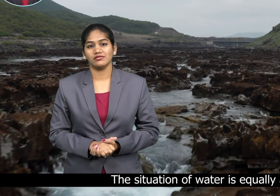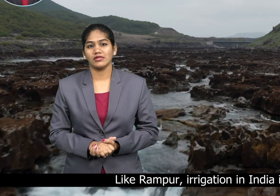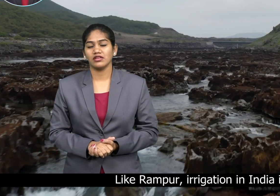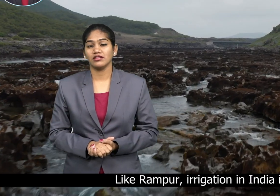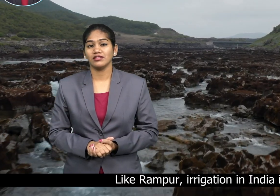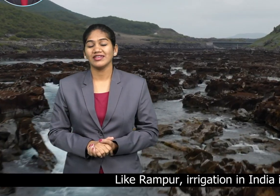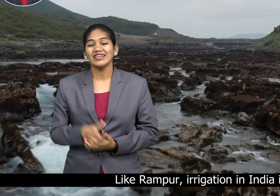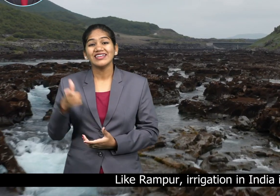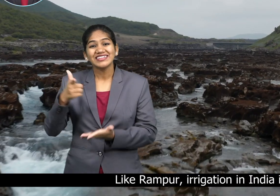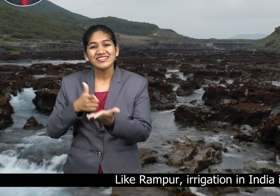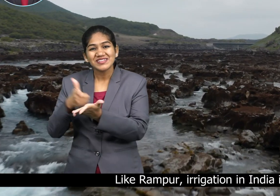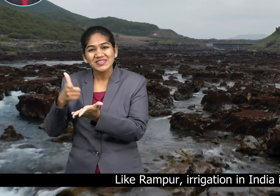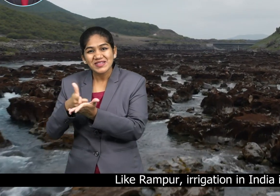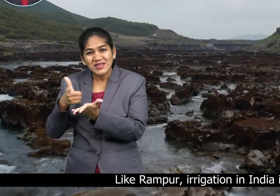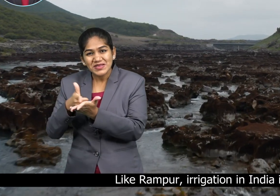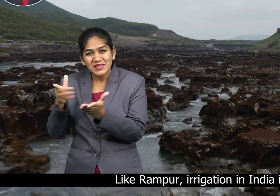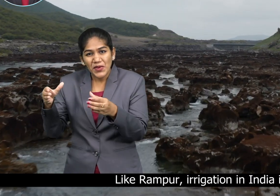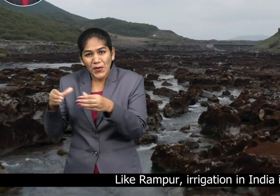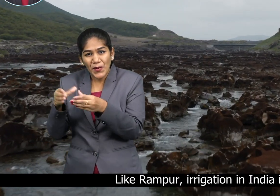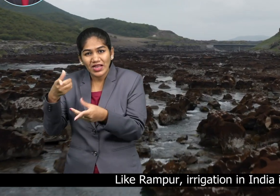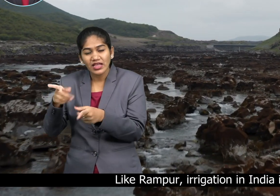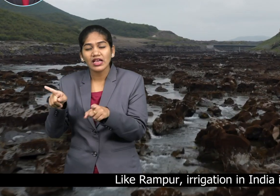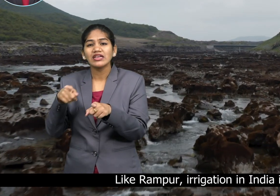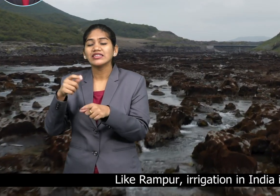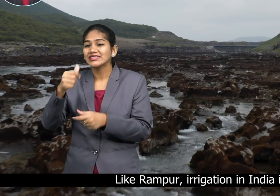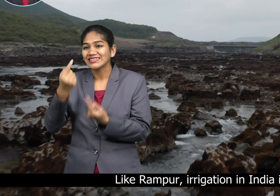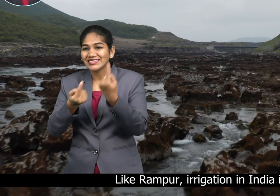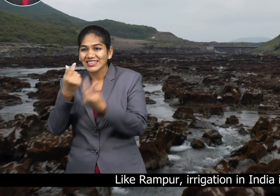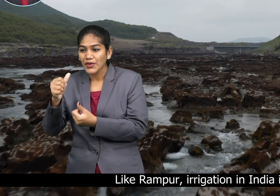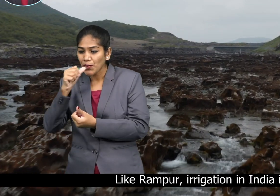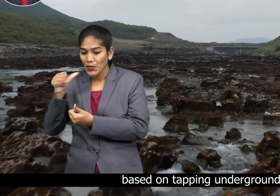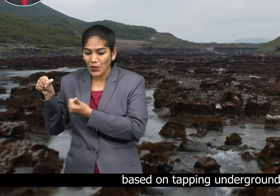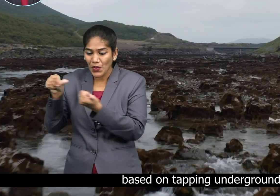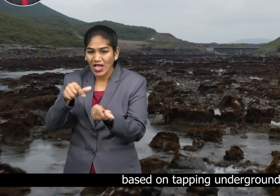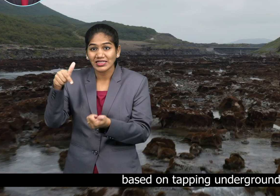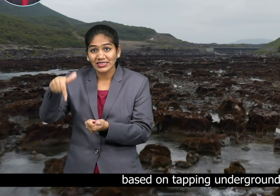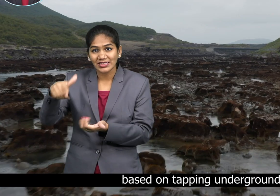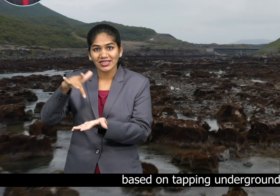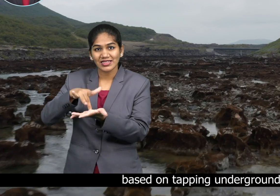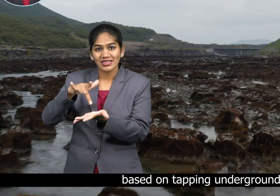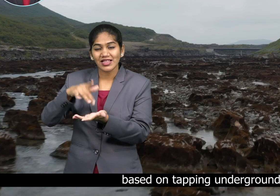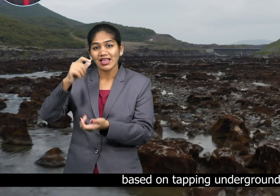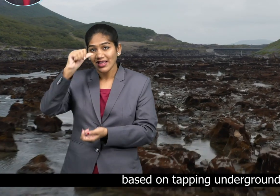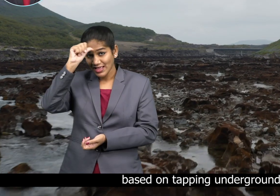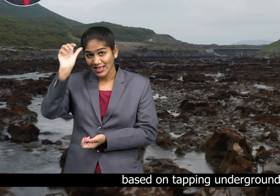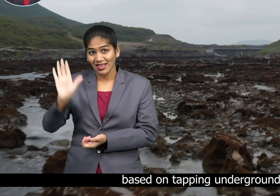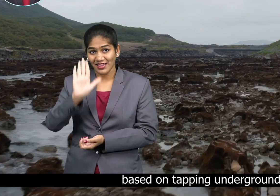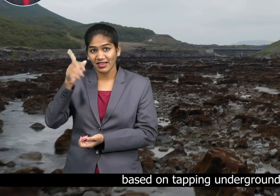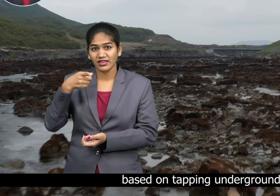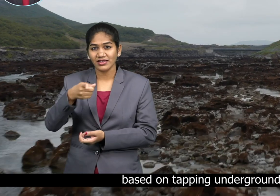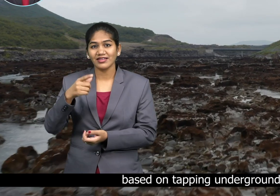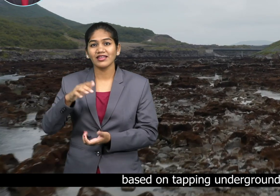Like Rampur, irrigation in India is mostly based on tapping underground